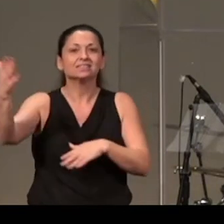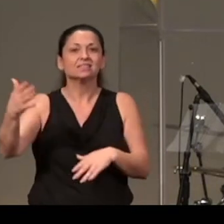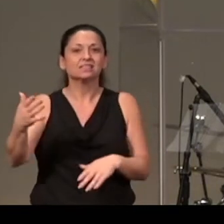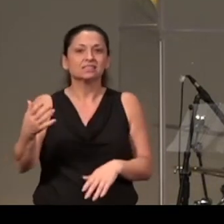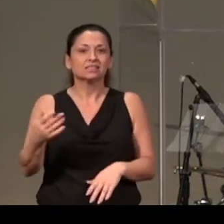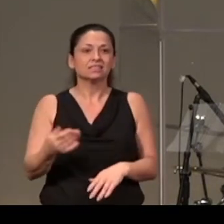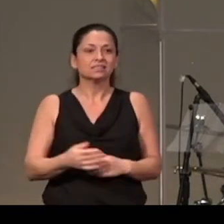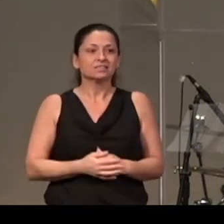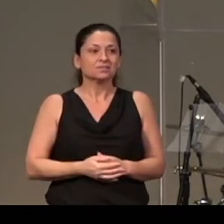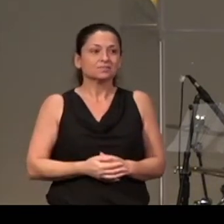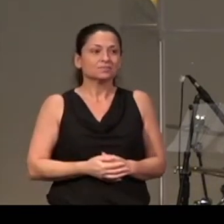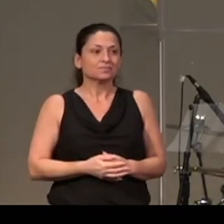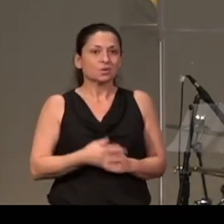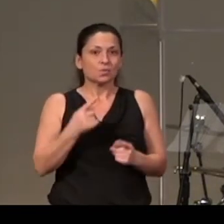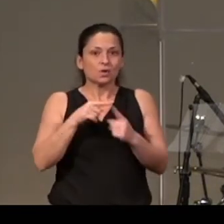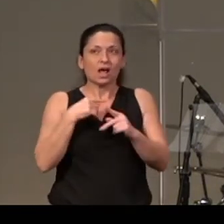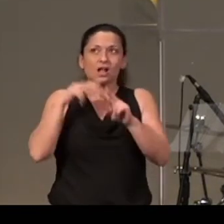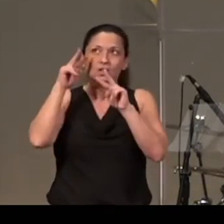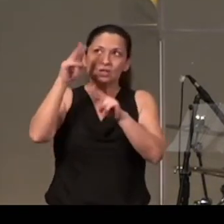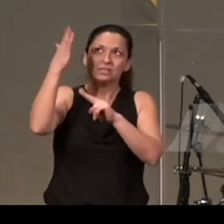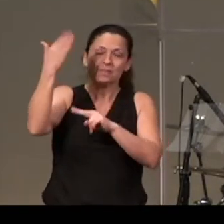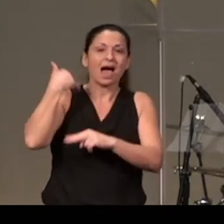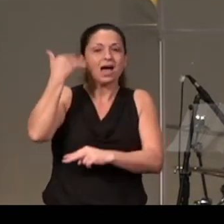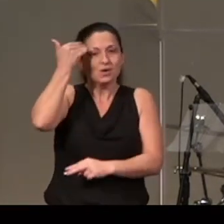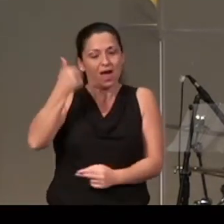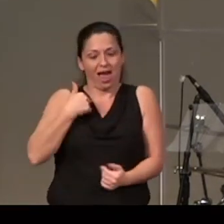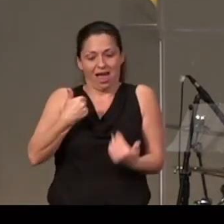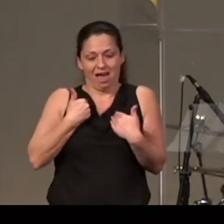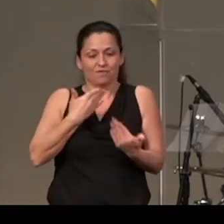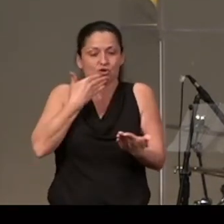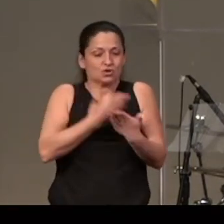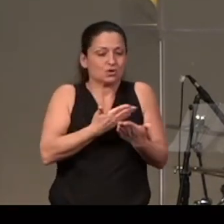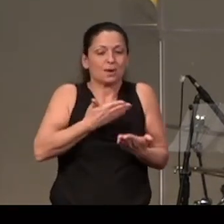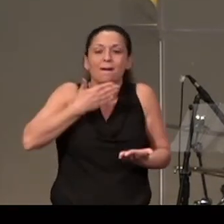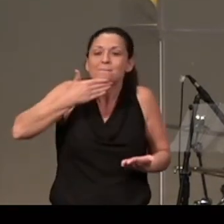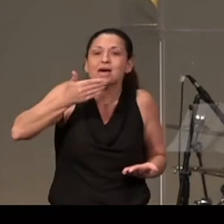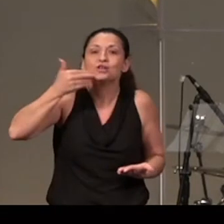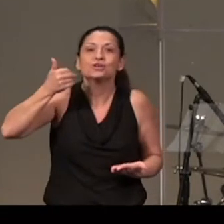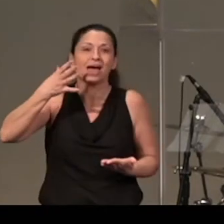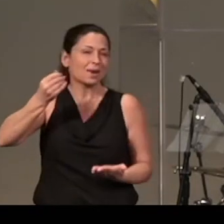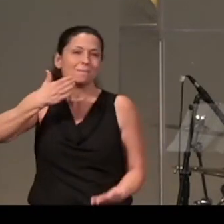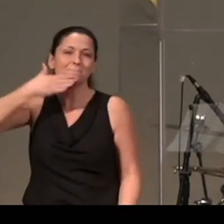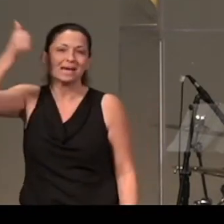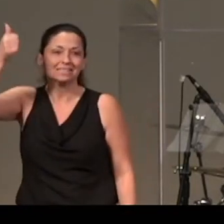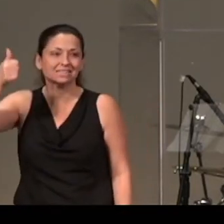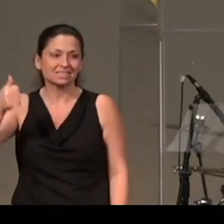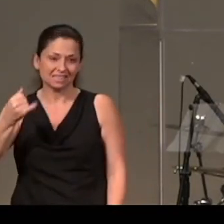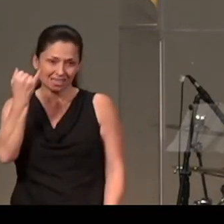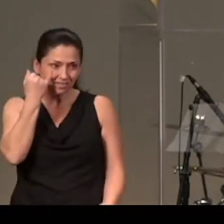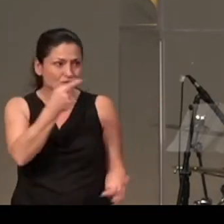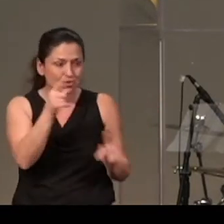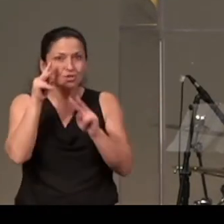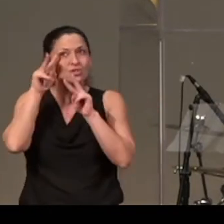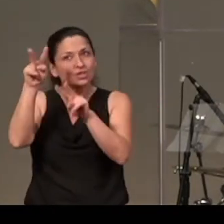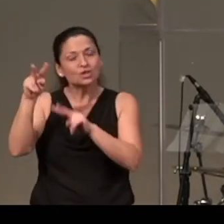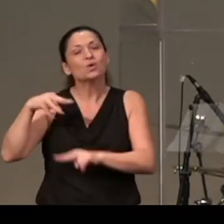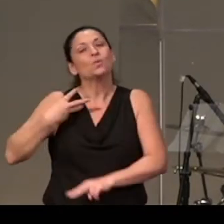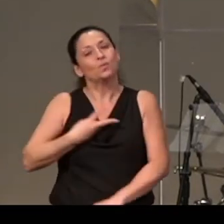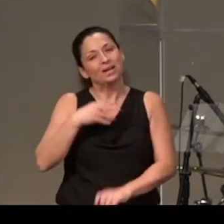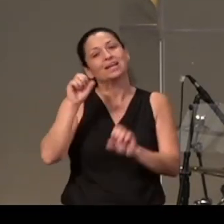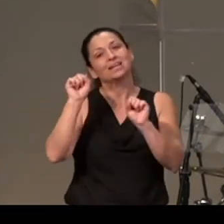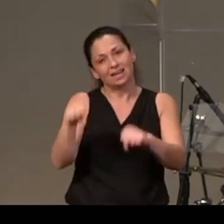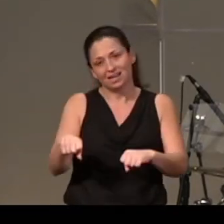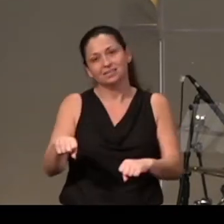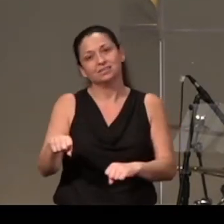see good, better, and best. Wouldn't you like to see that? You can, you know. You really, really can. Wouldn't we stand out if we were